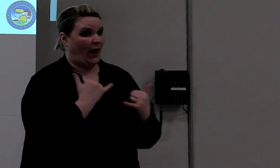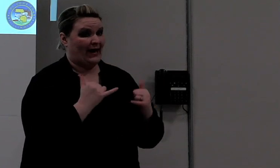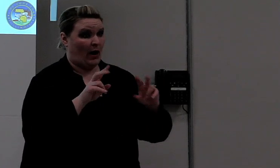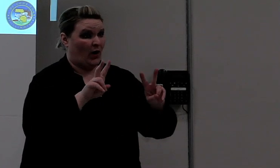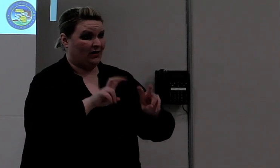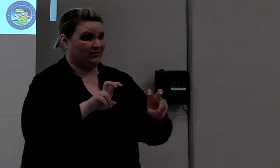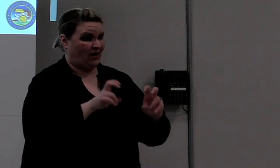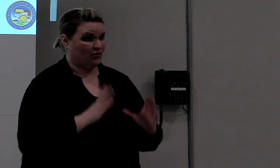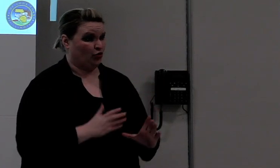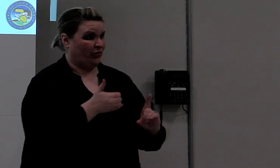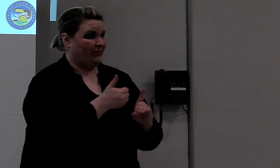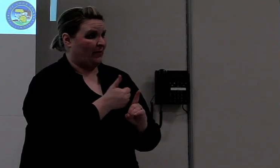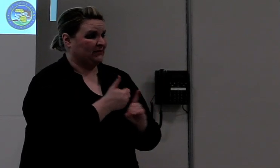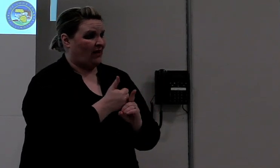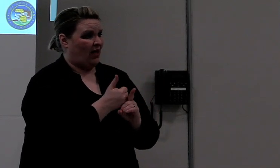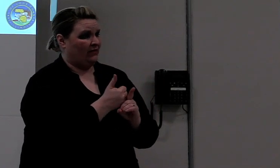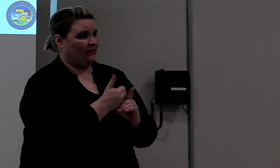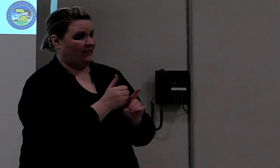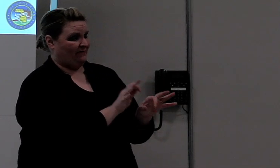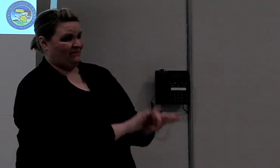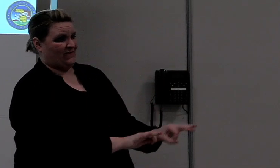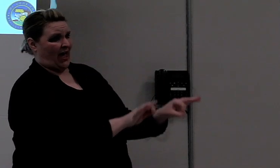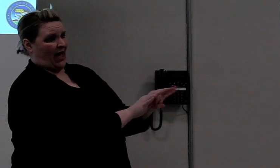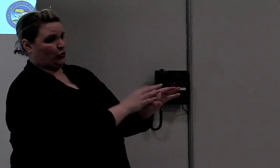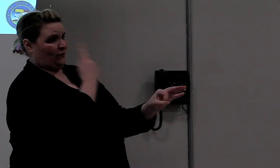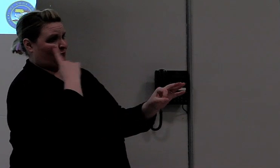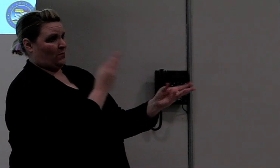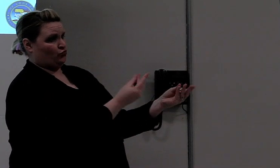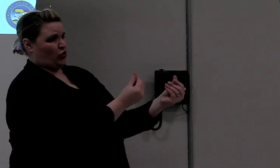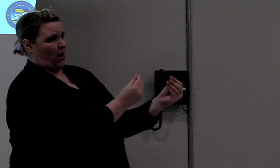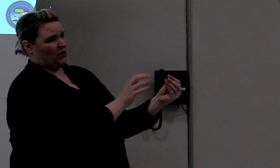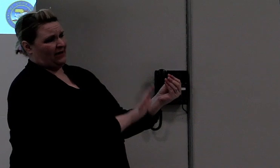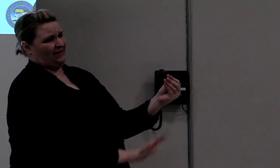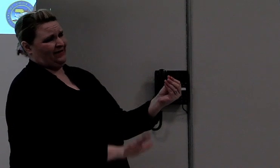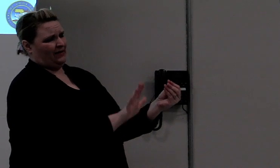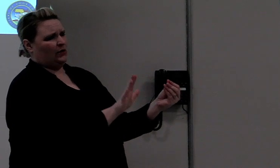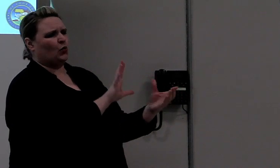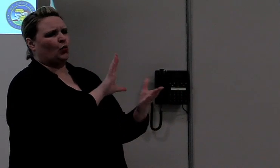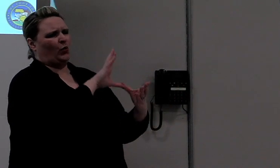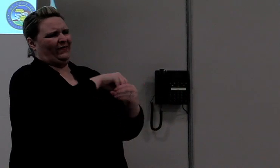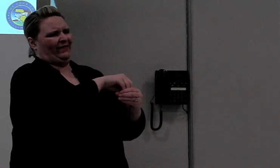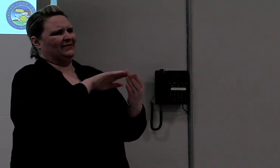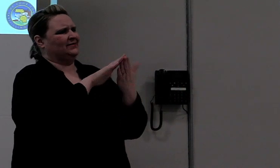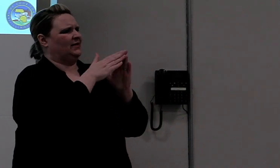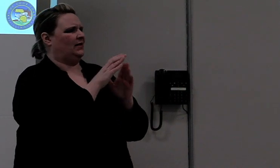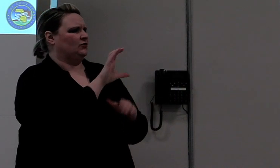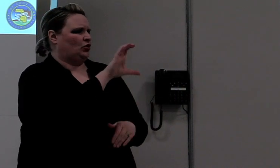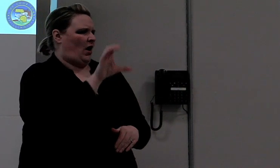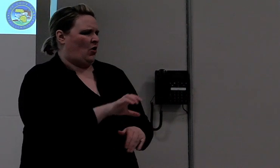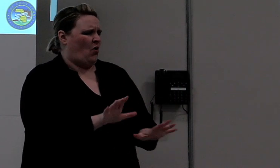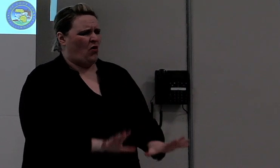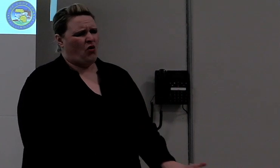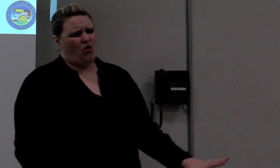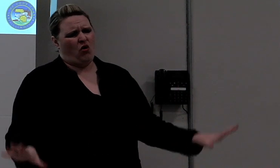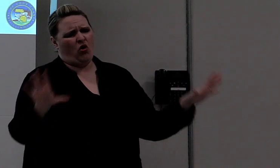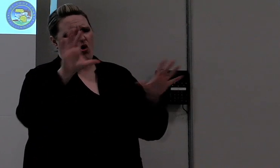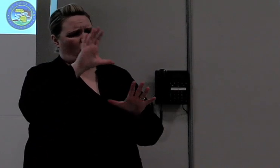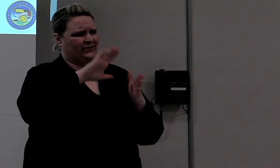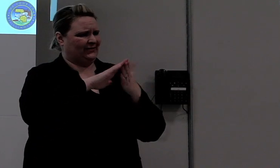assessor is valuing the properties in the city of Chicago. So all the City of Chicago properties are